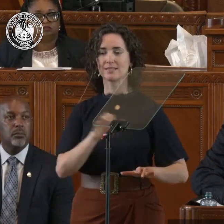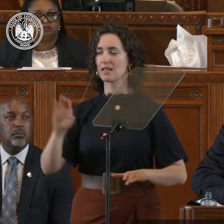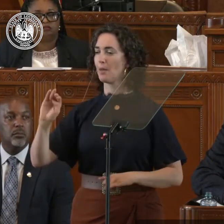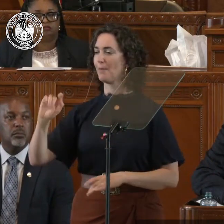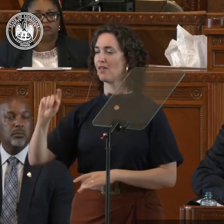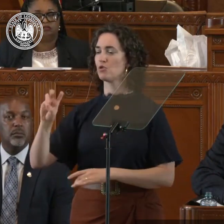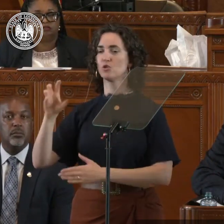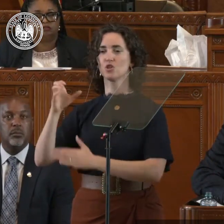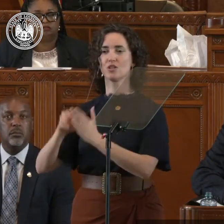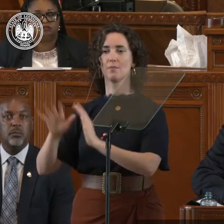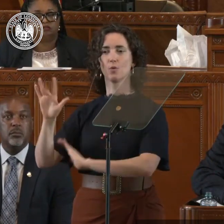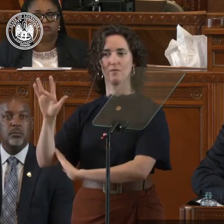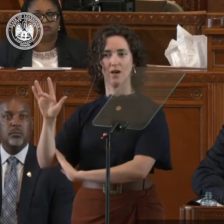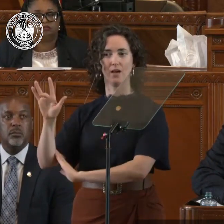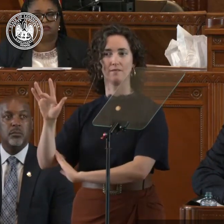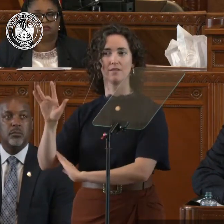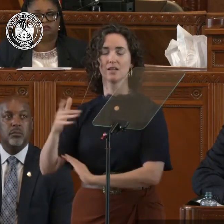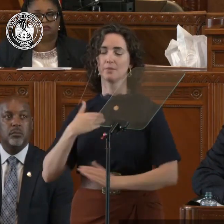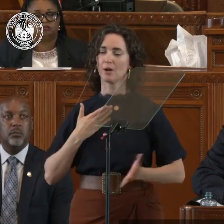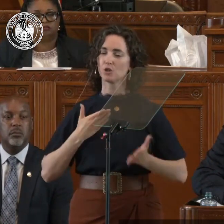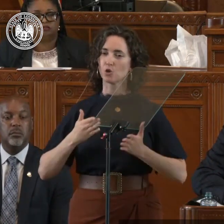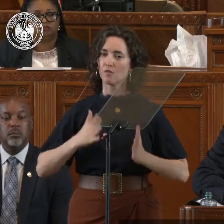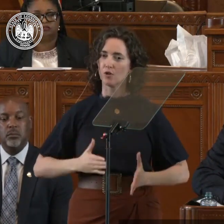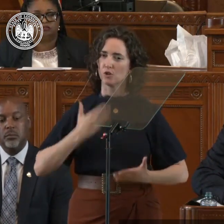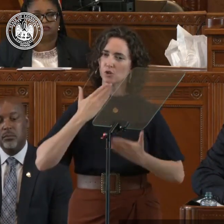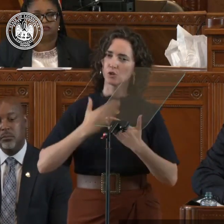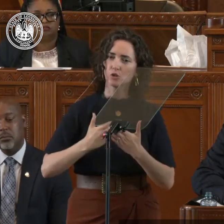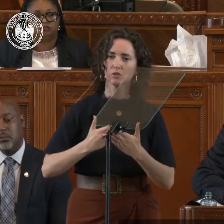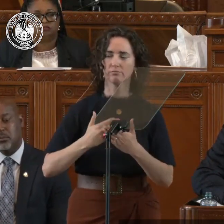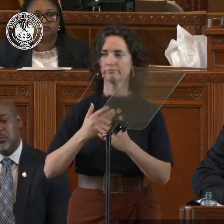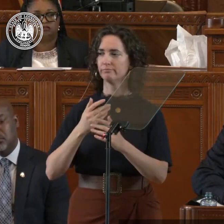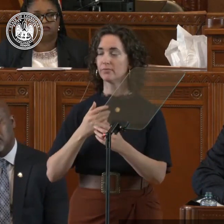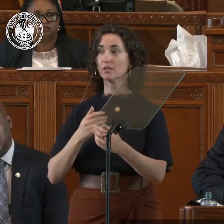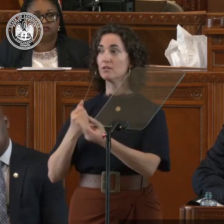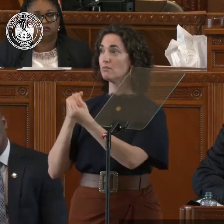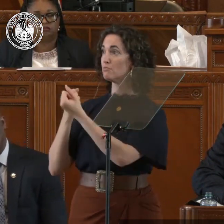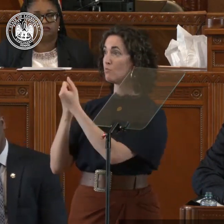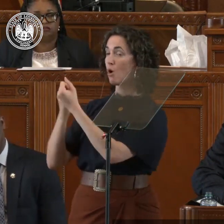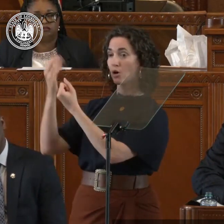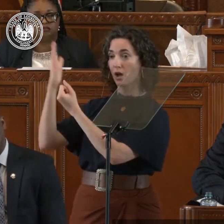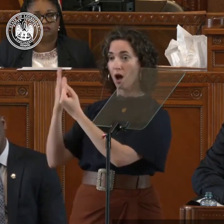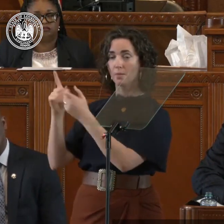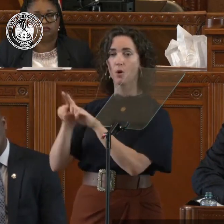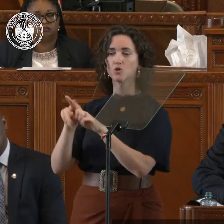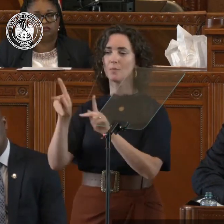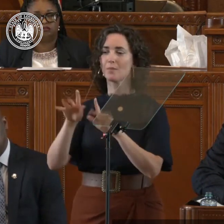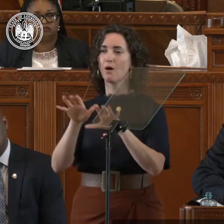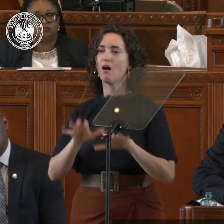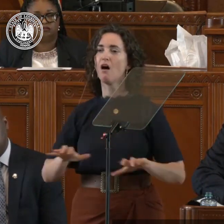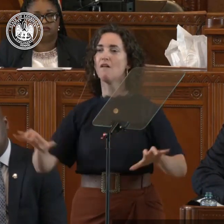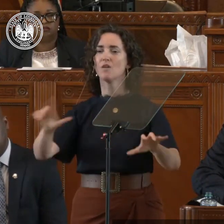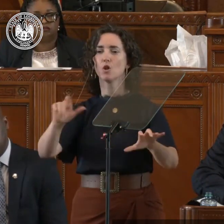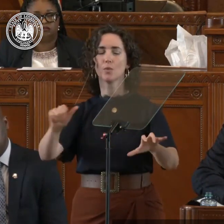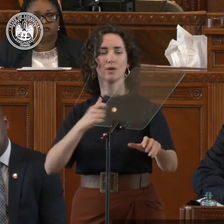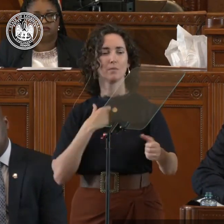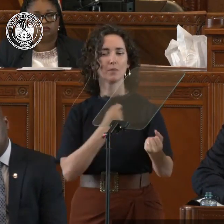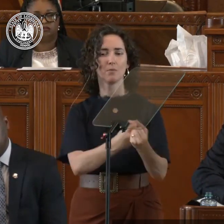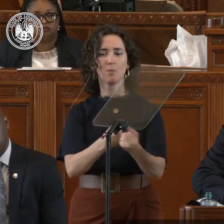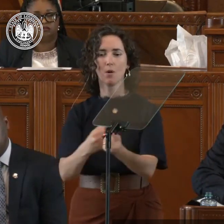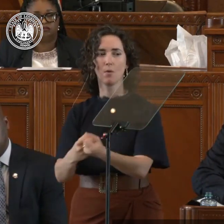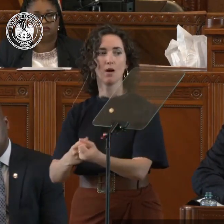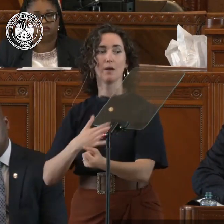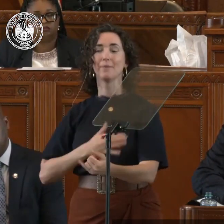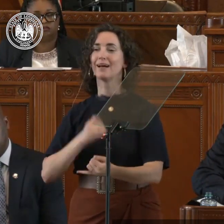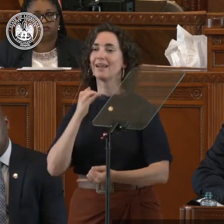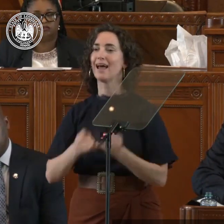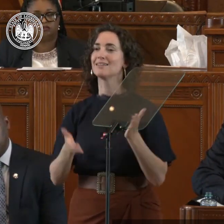and faithful servant, not just to God, but to the people of Louisiana. So my final request to you is this.